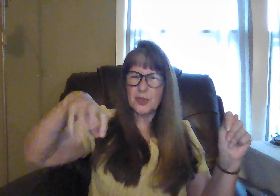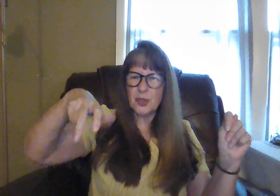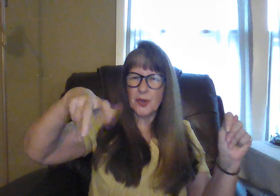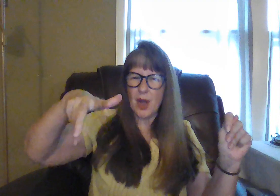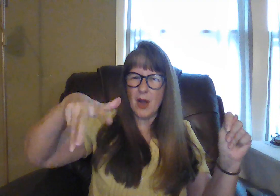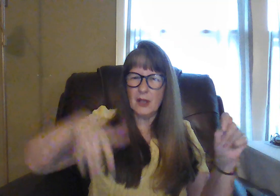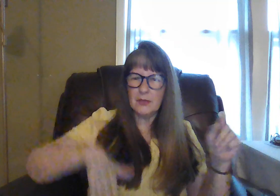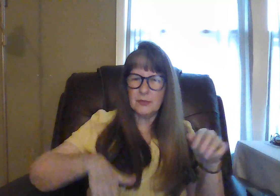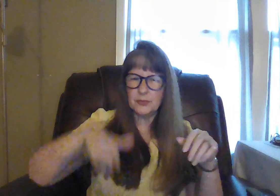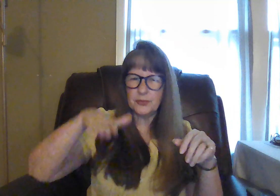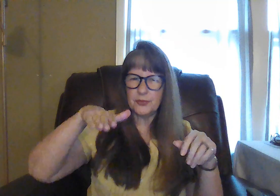turn on.